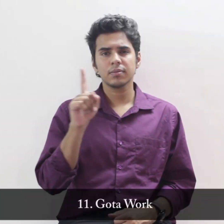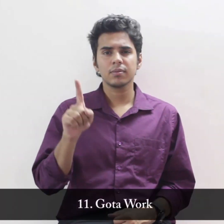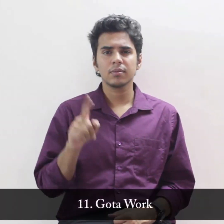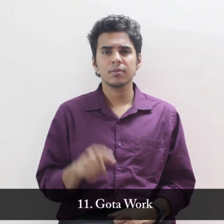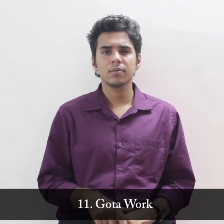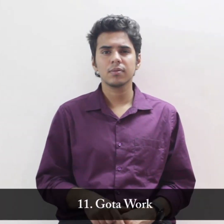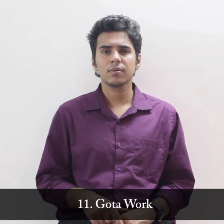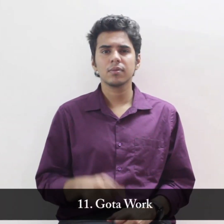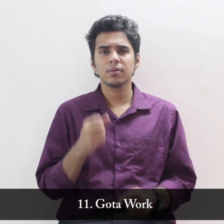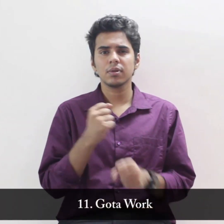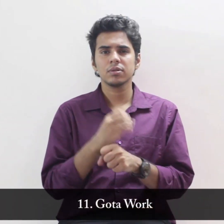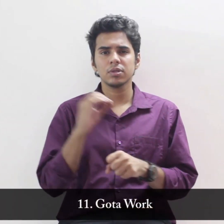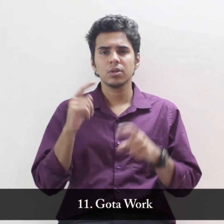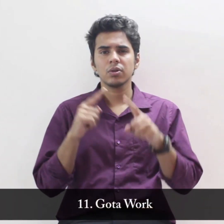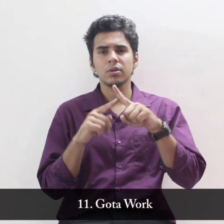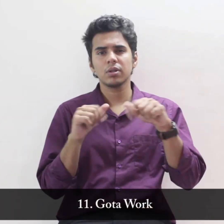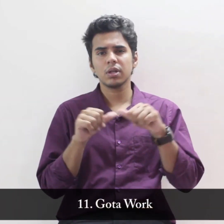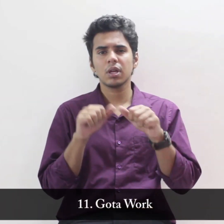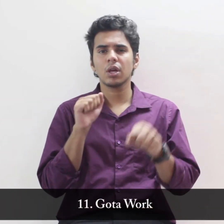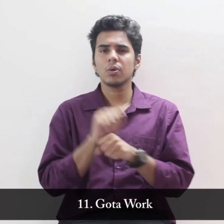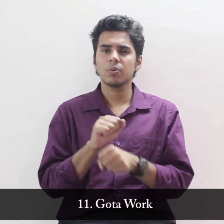Number 11. Gota work.